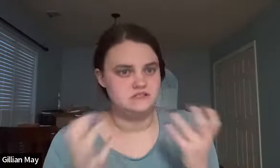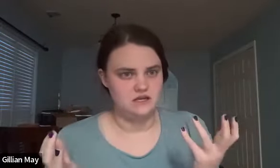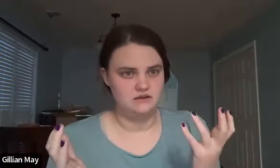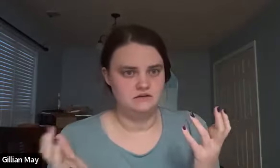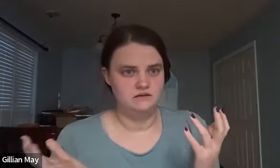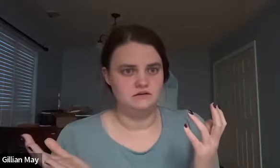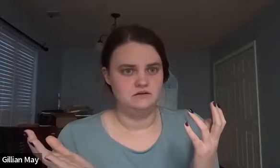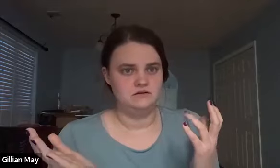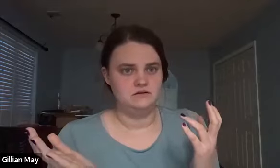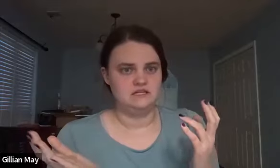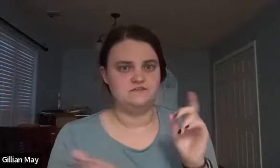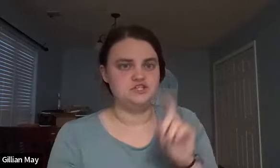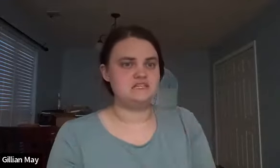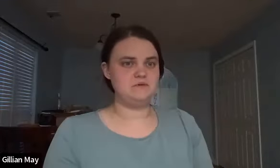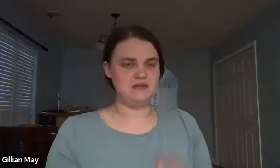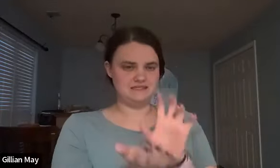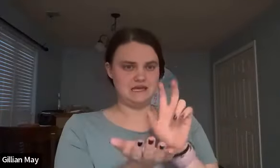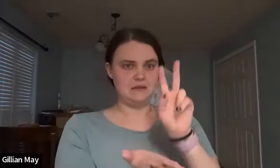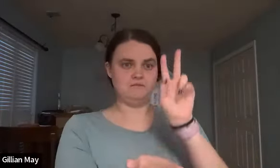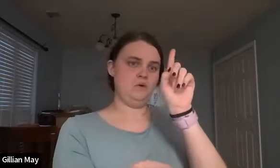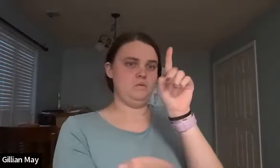saying. Because if you just keep in that same